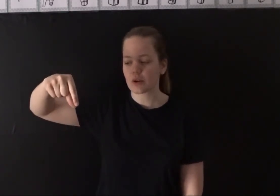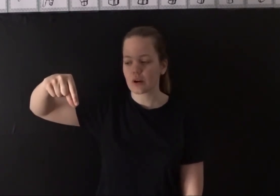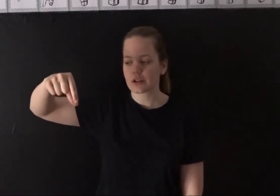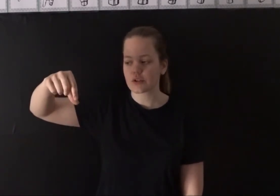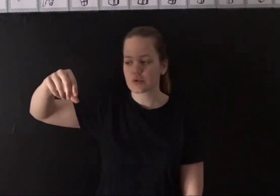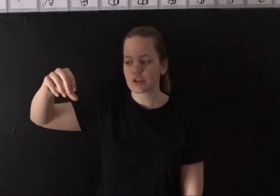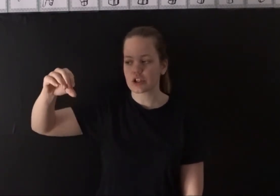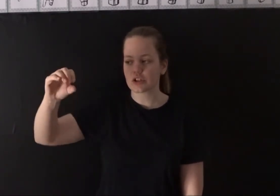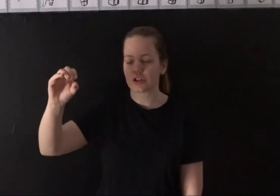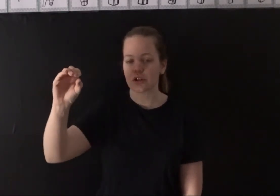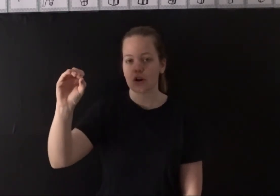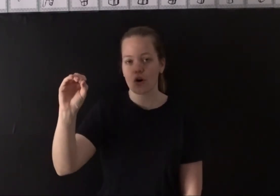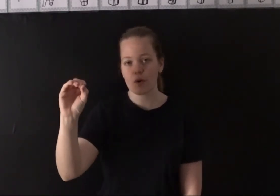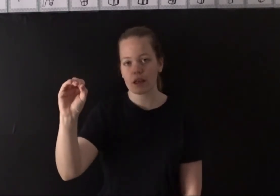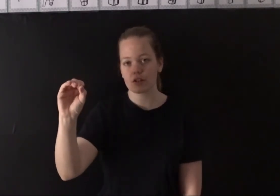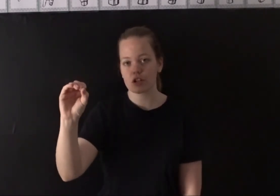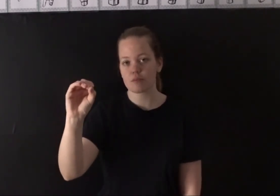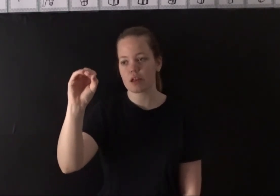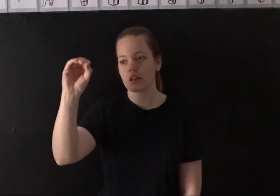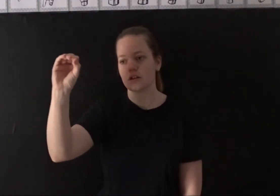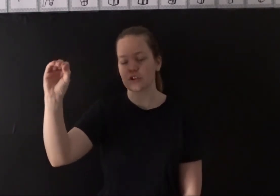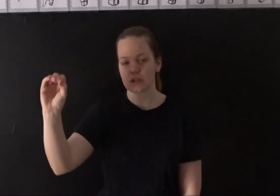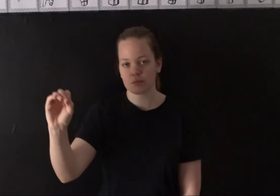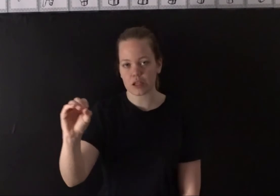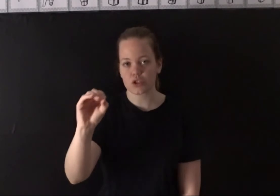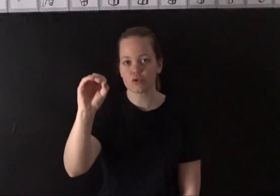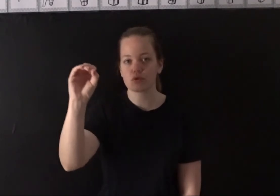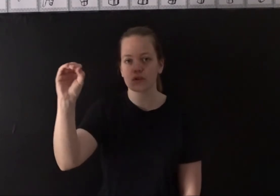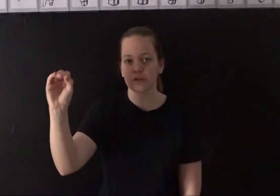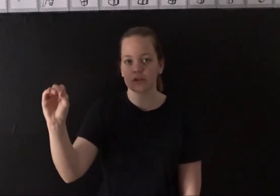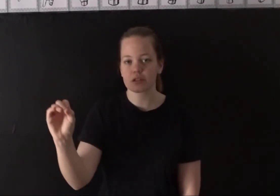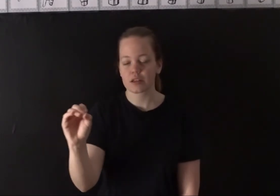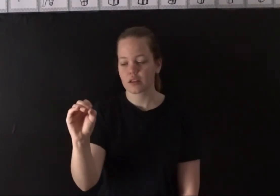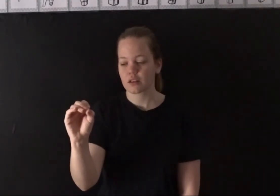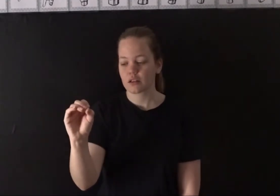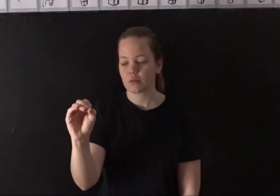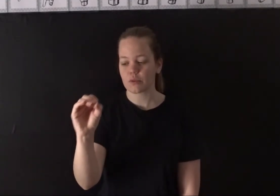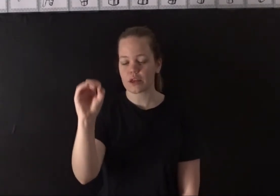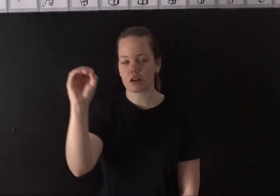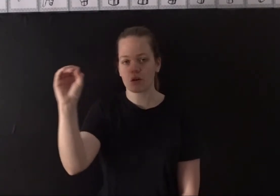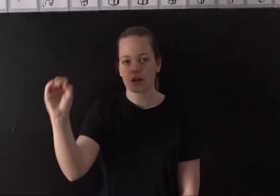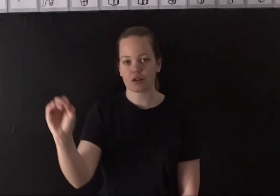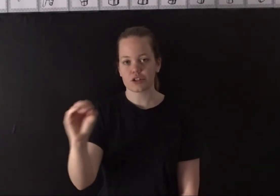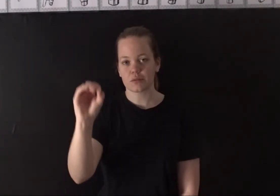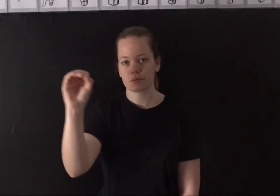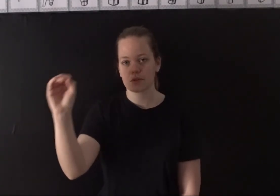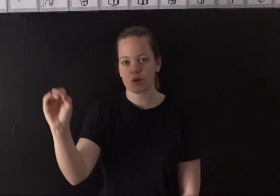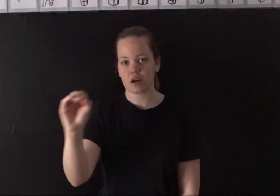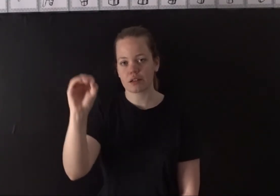going to switch into your O hand shape, and then you're just going to make 2 circles with that O hand shape. So